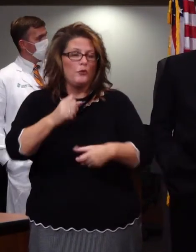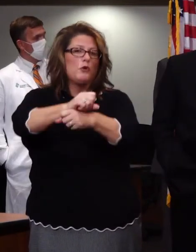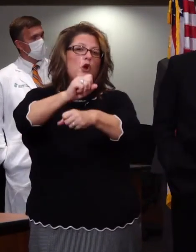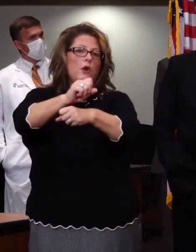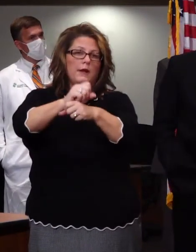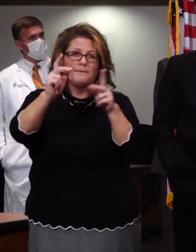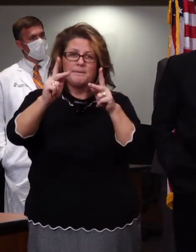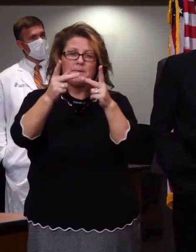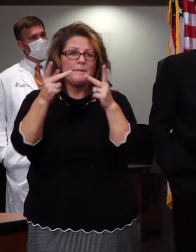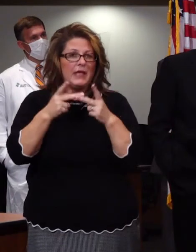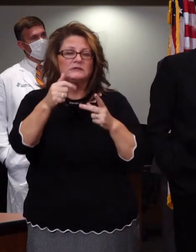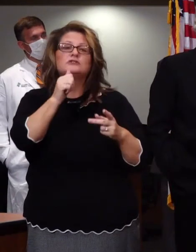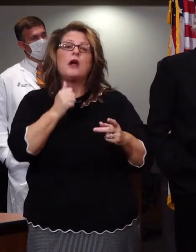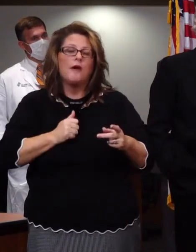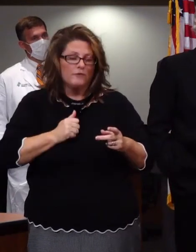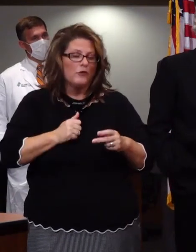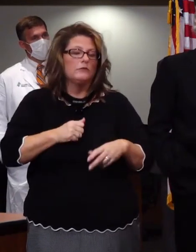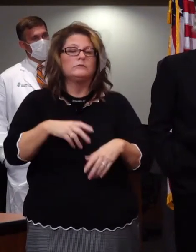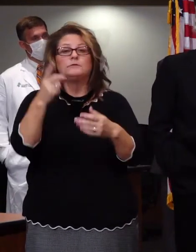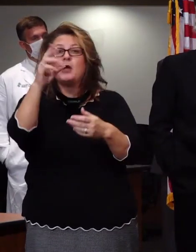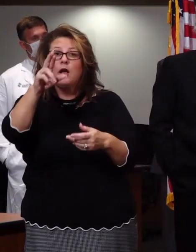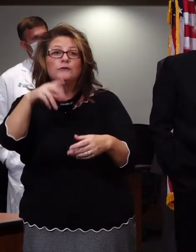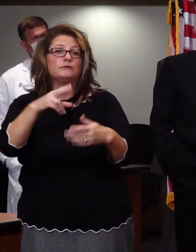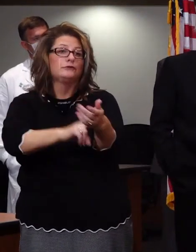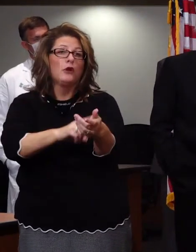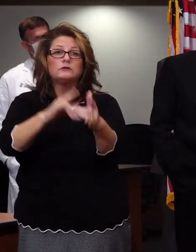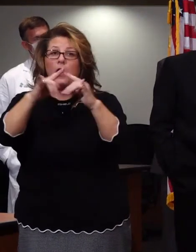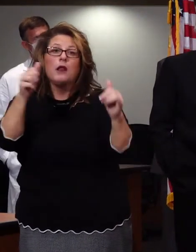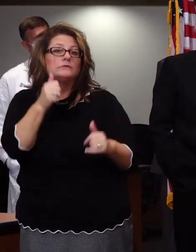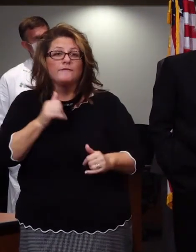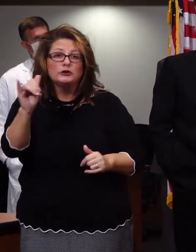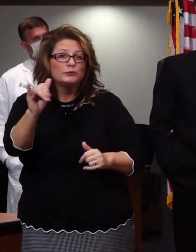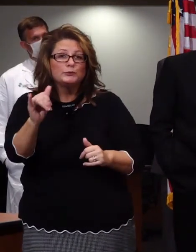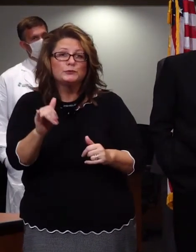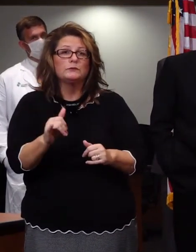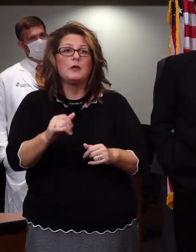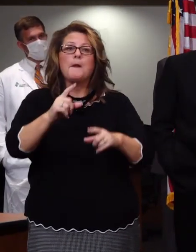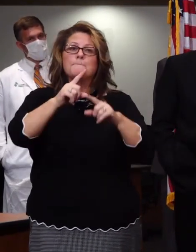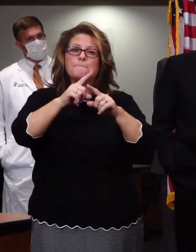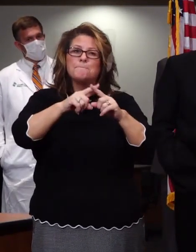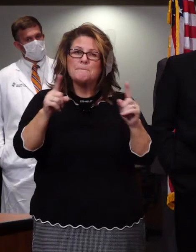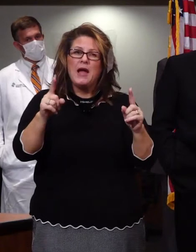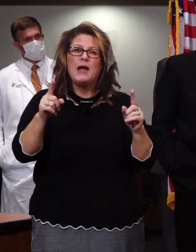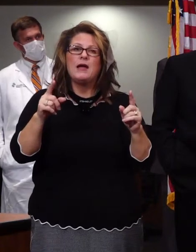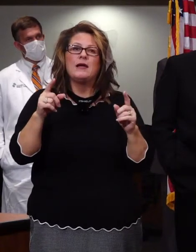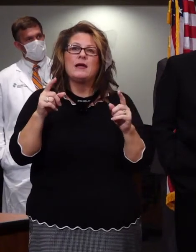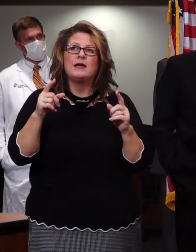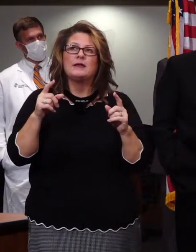It's true also for our healthcare providers. And so this again just tells us that each and every one of us needs to